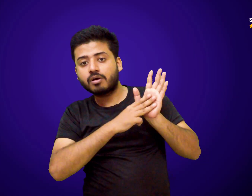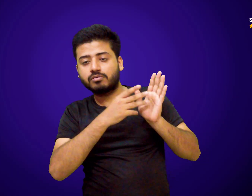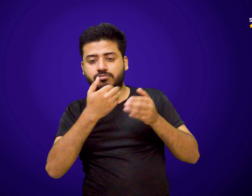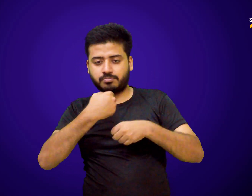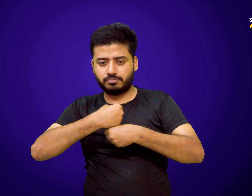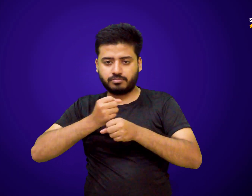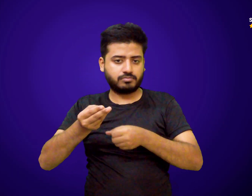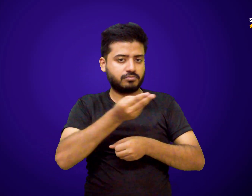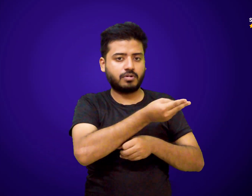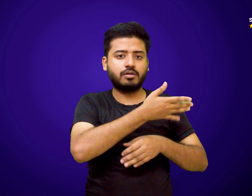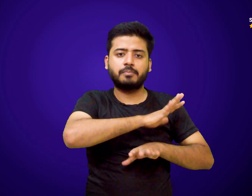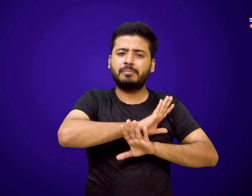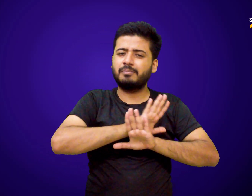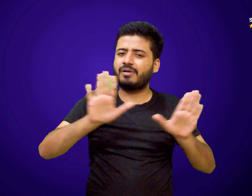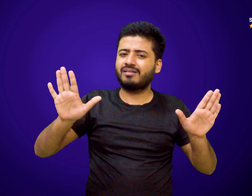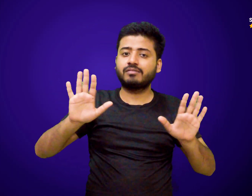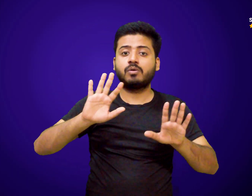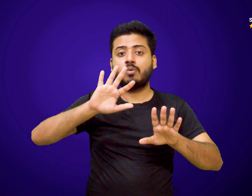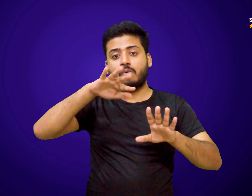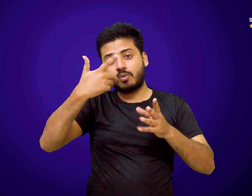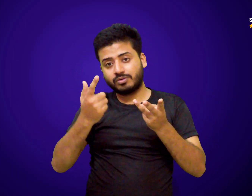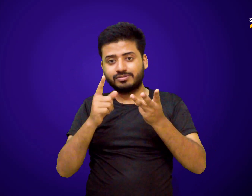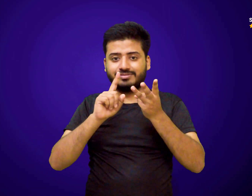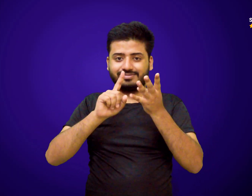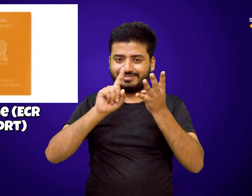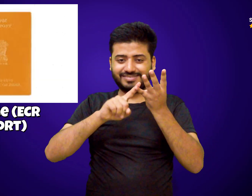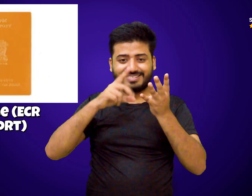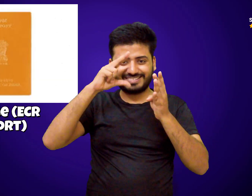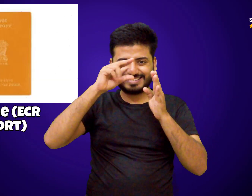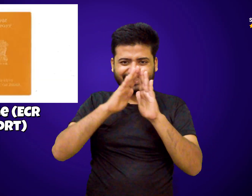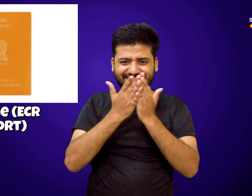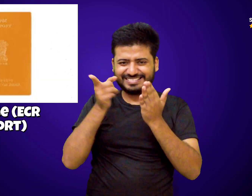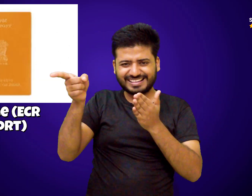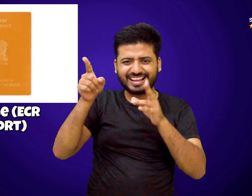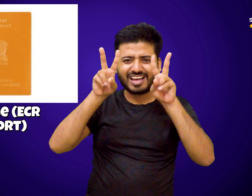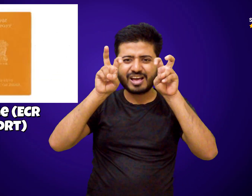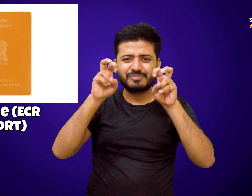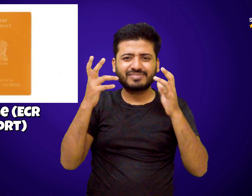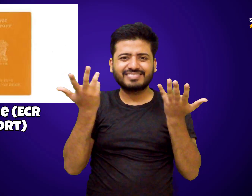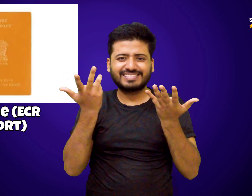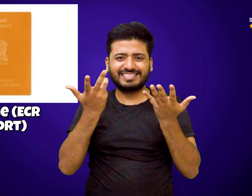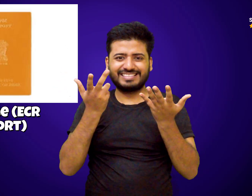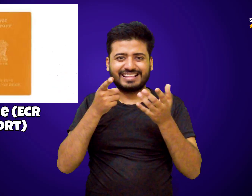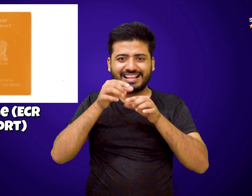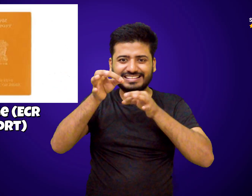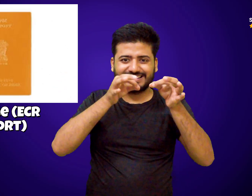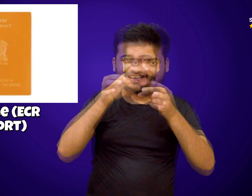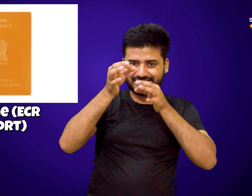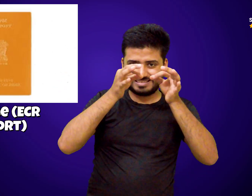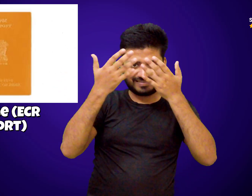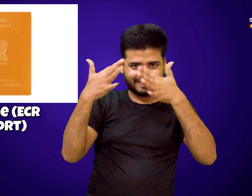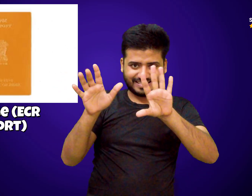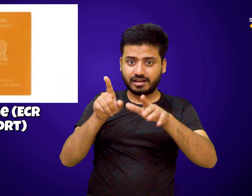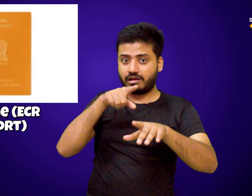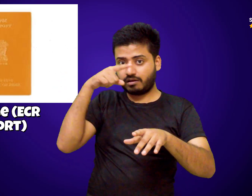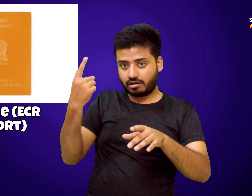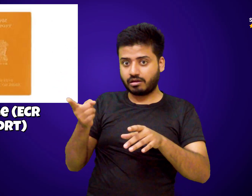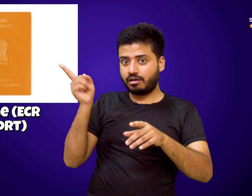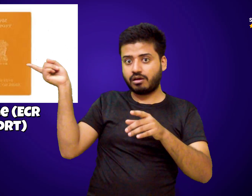Vienna Convention, offering legal protections in the host country. Tax exemption. Certain travel expenses incurred for